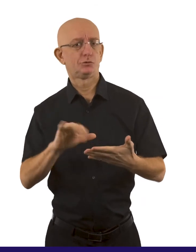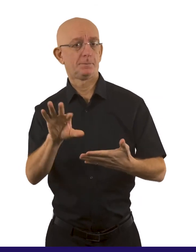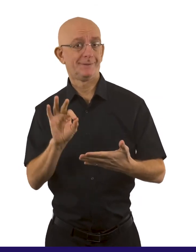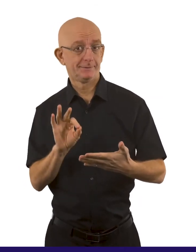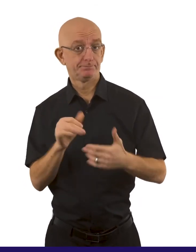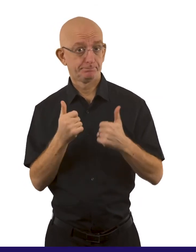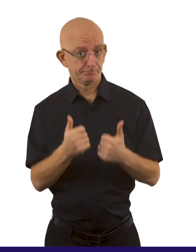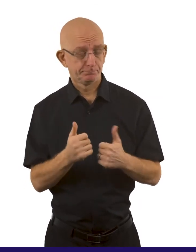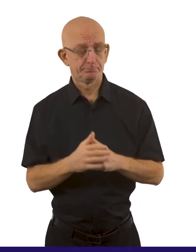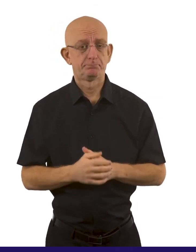brackets.